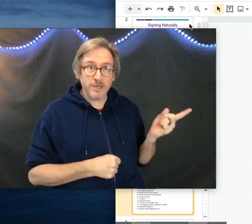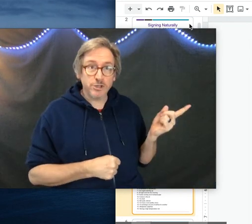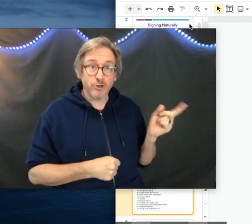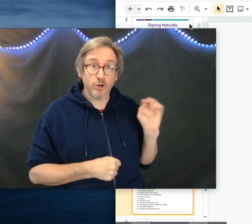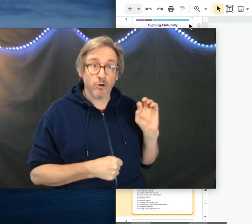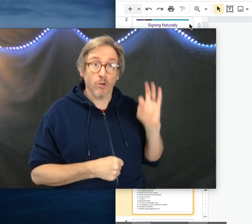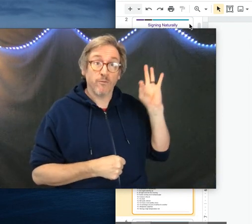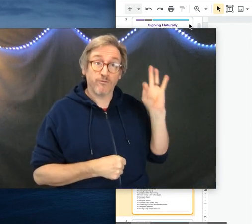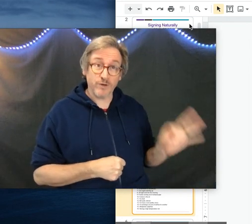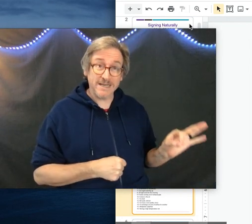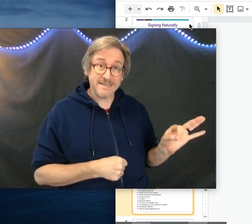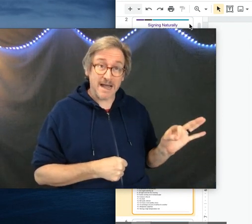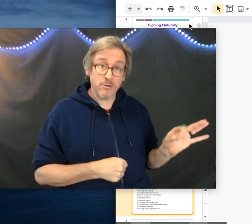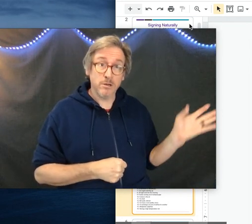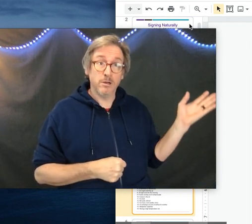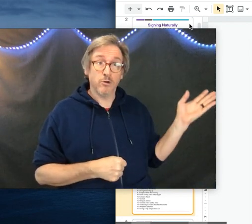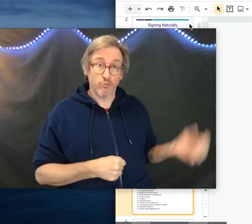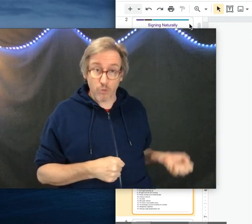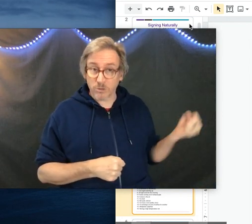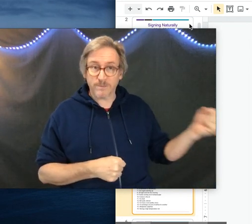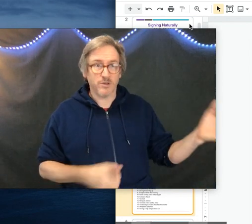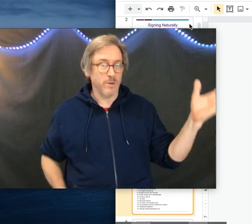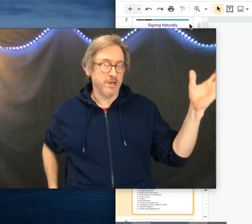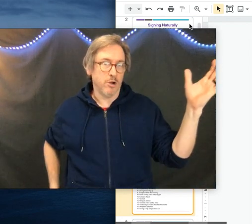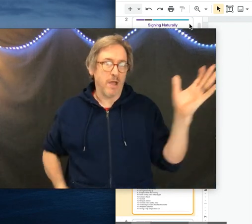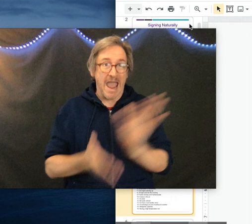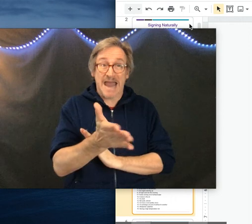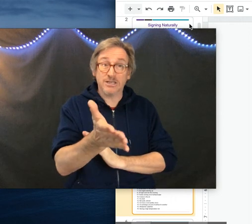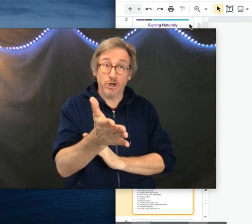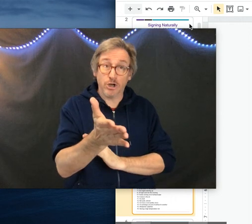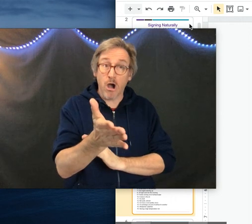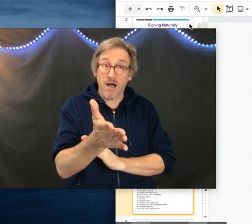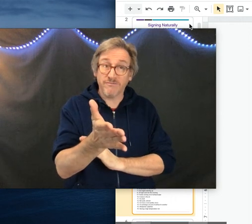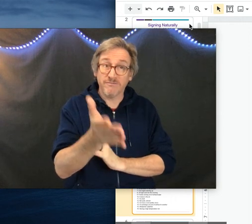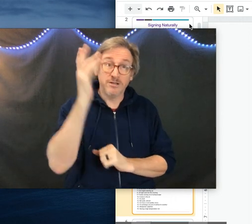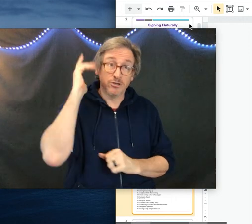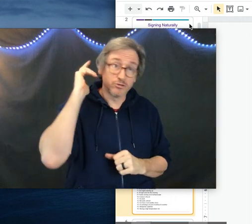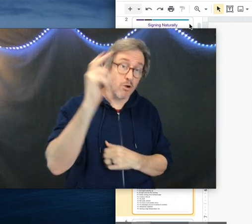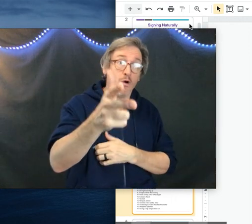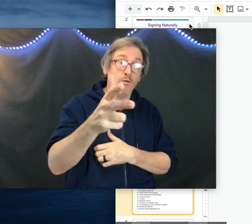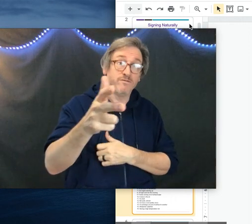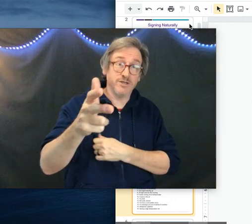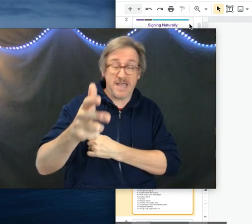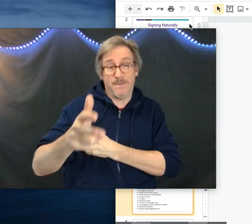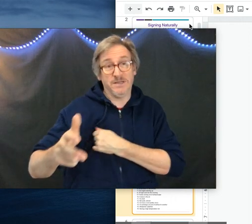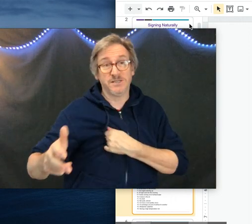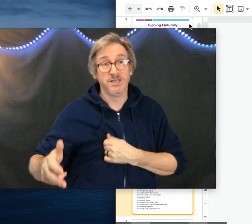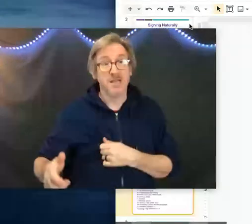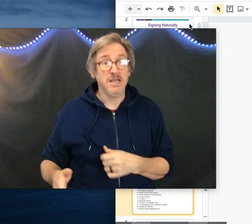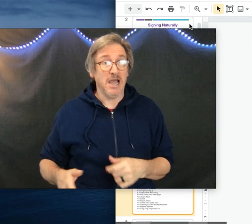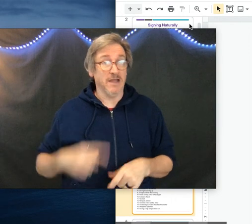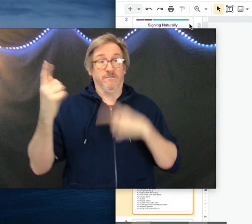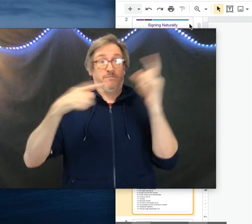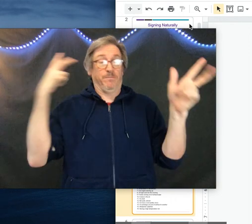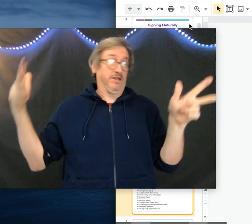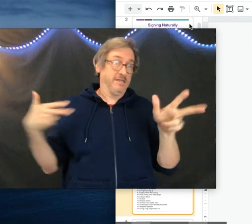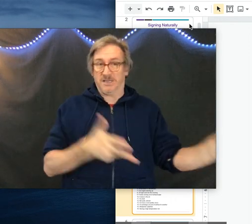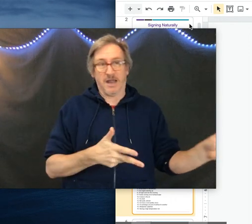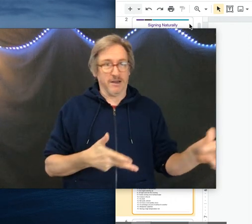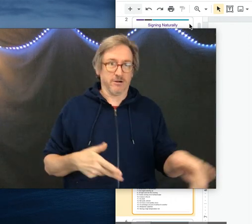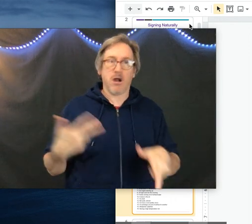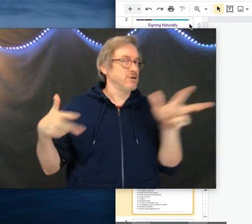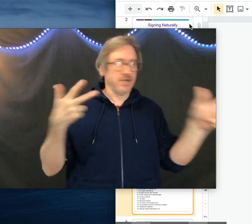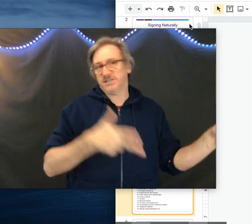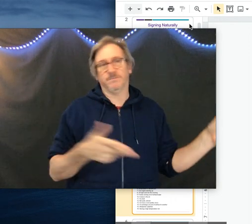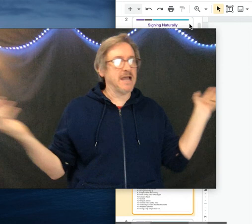To which the girl freaked out, rolled up the window, and took off. Drove to campus, and the police